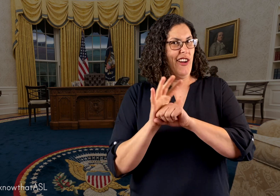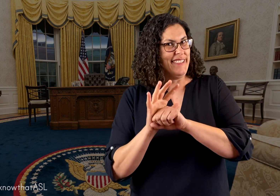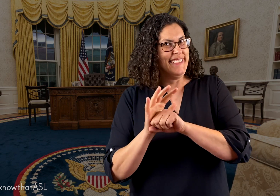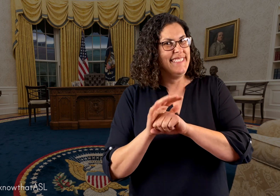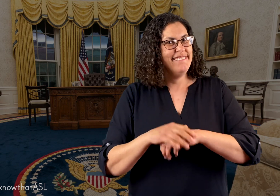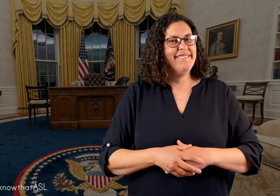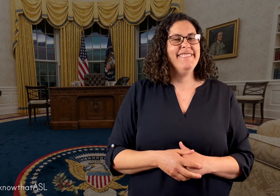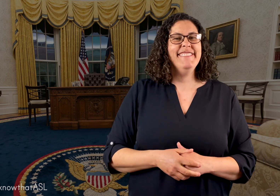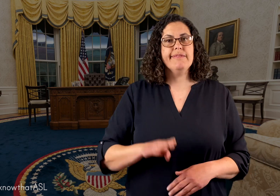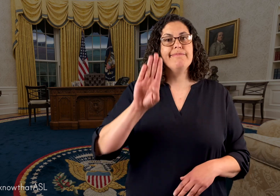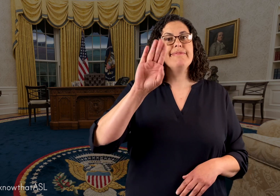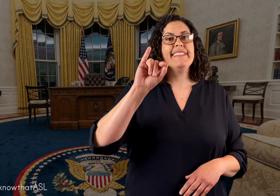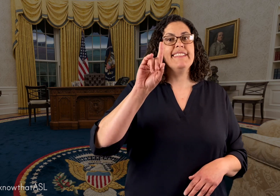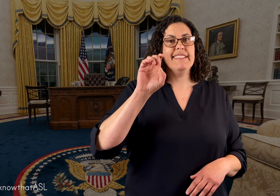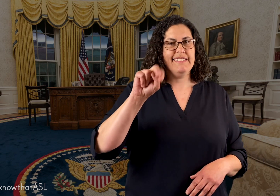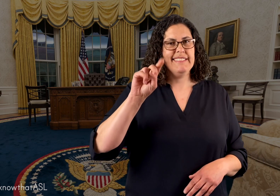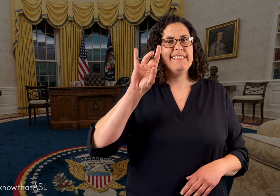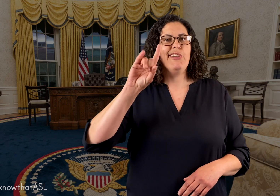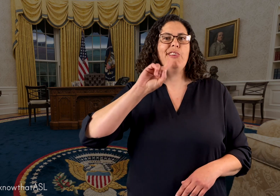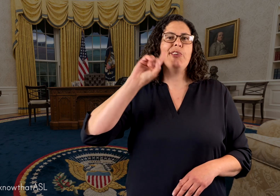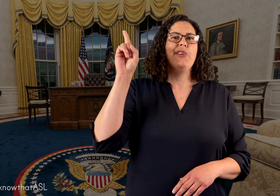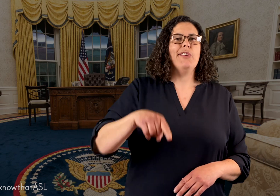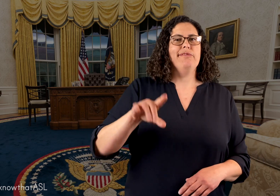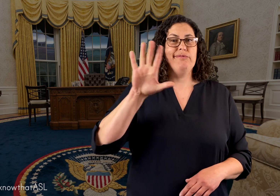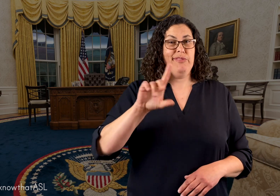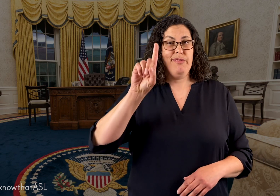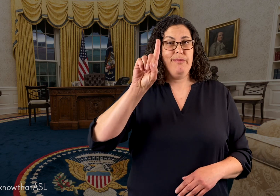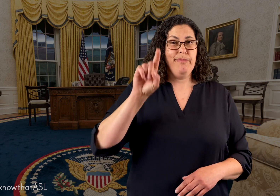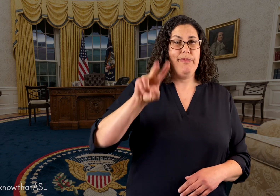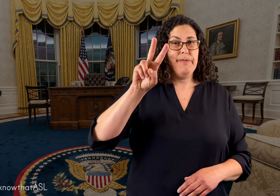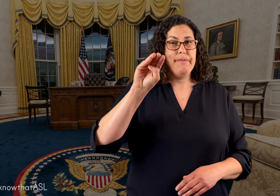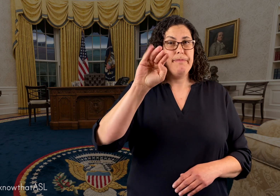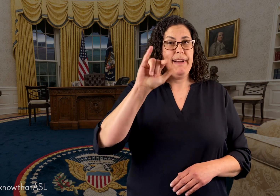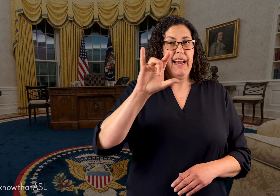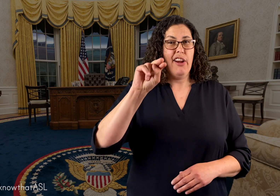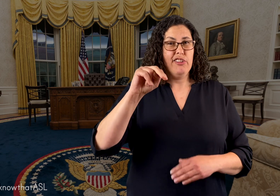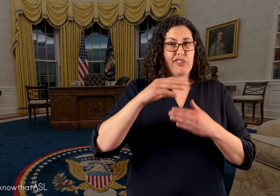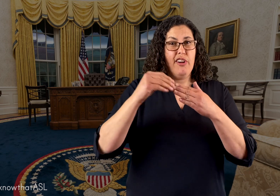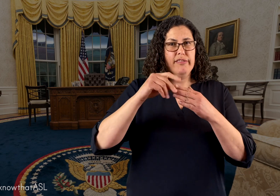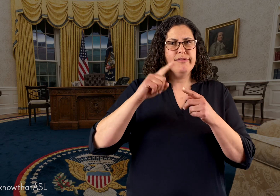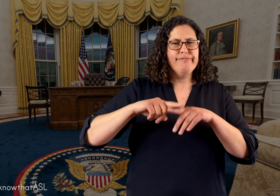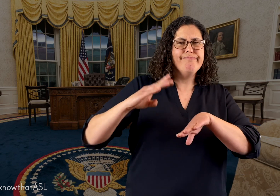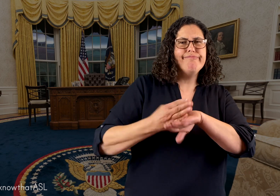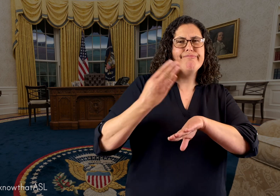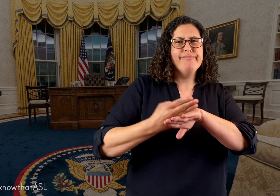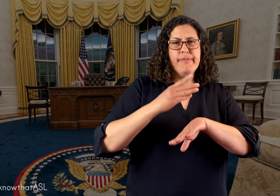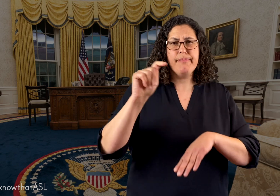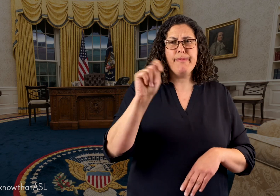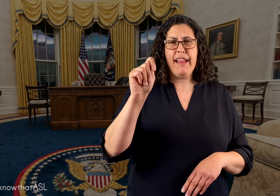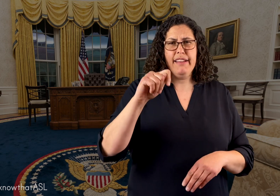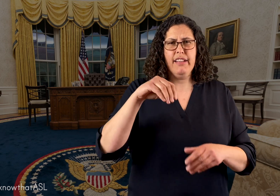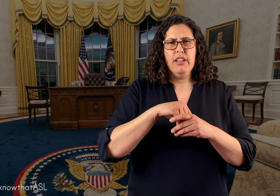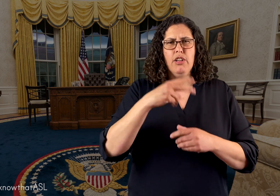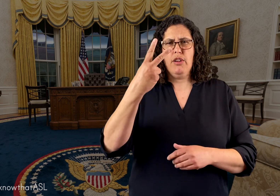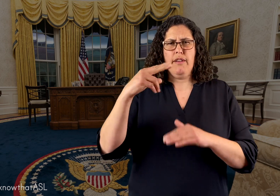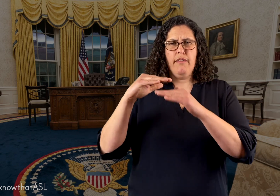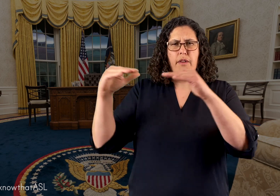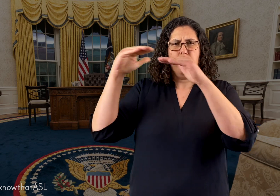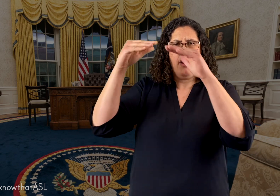in-depth cleaning was because Trump had COVID. Biden also ordered for $1.2 million to go towards renovating